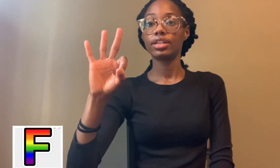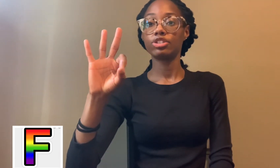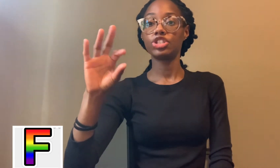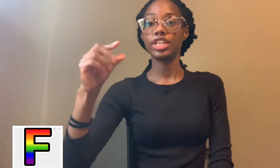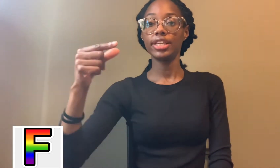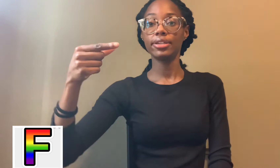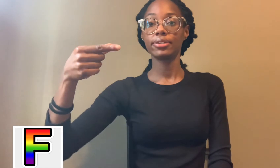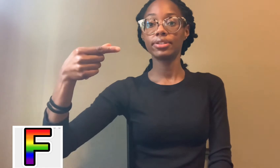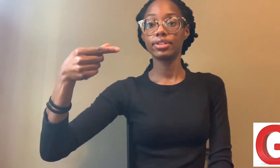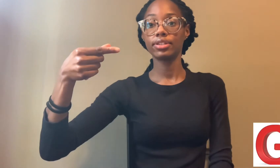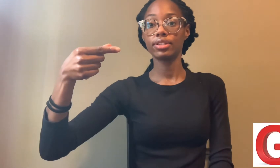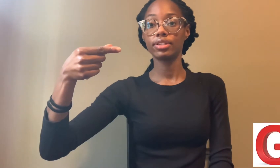G,